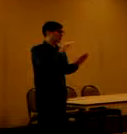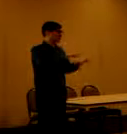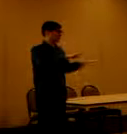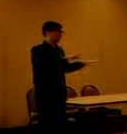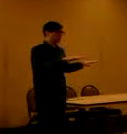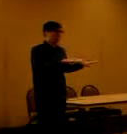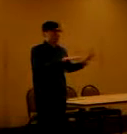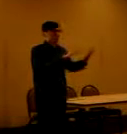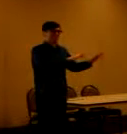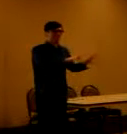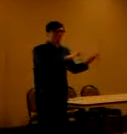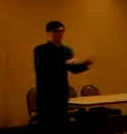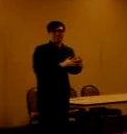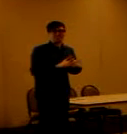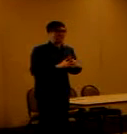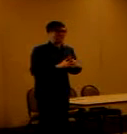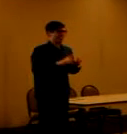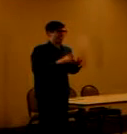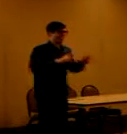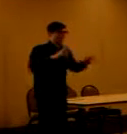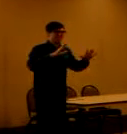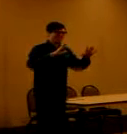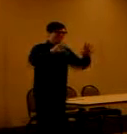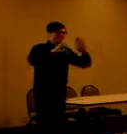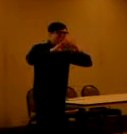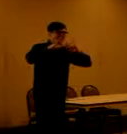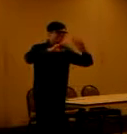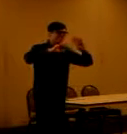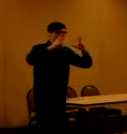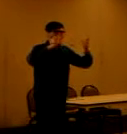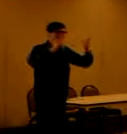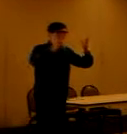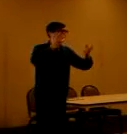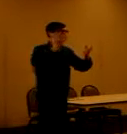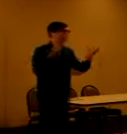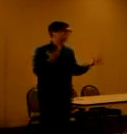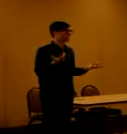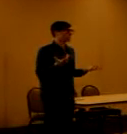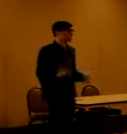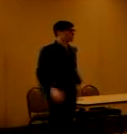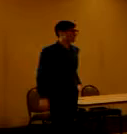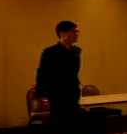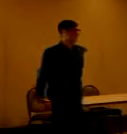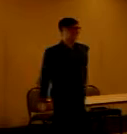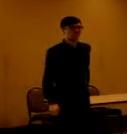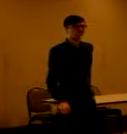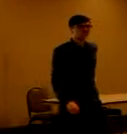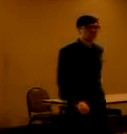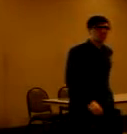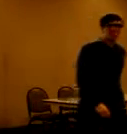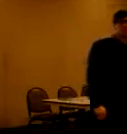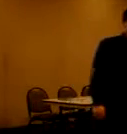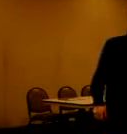So the poor deaf kids, you know, they're frustrated and there's not the language there.